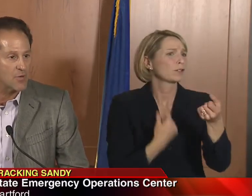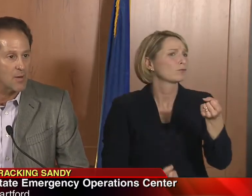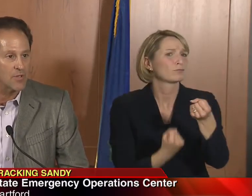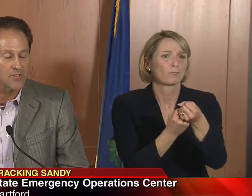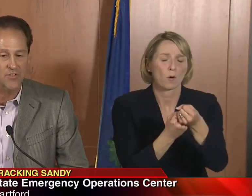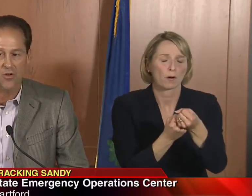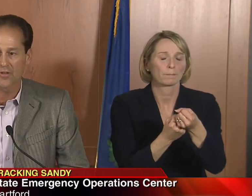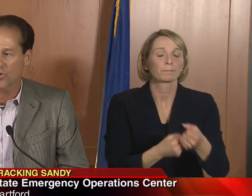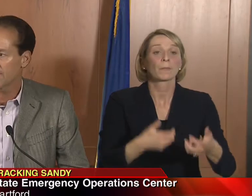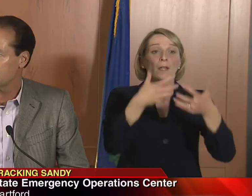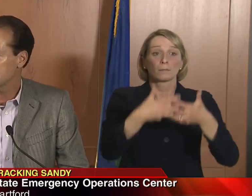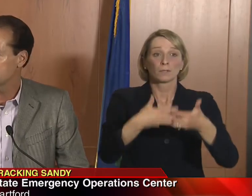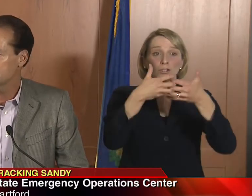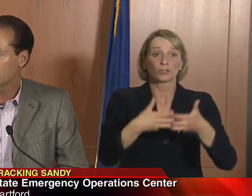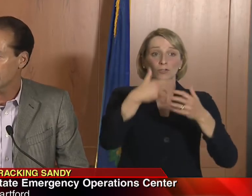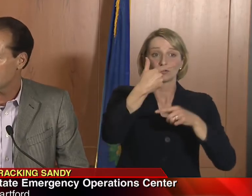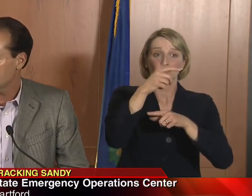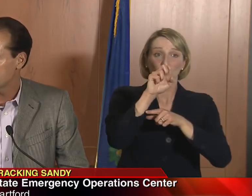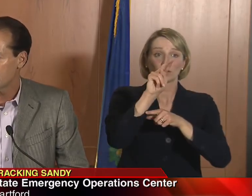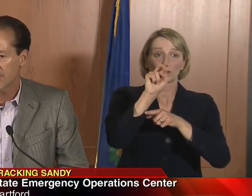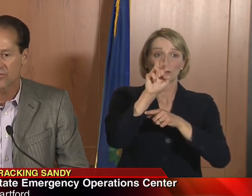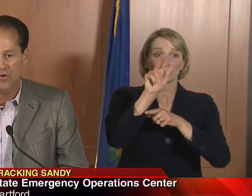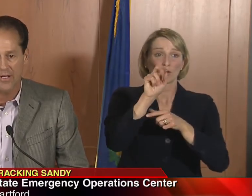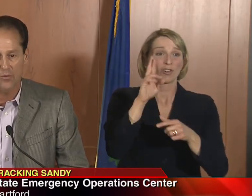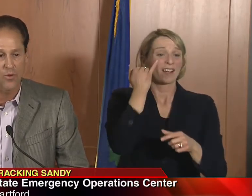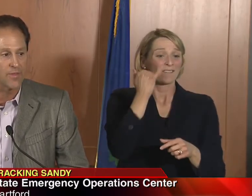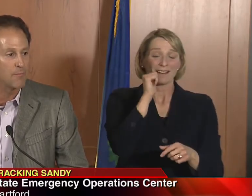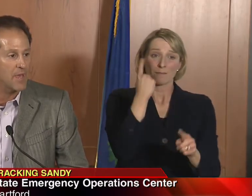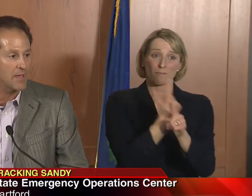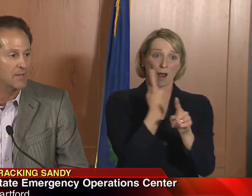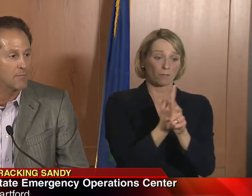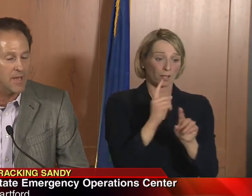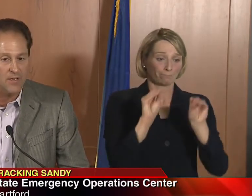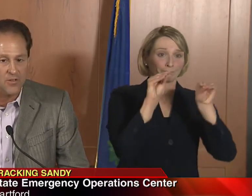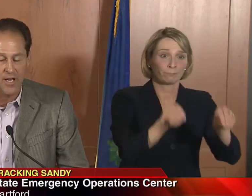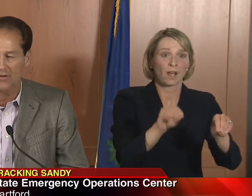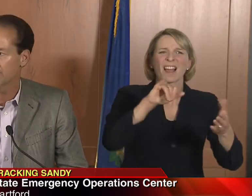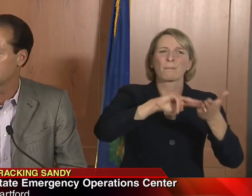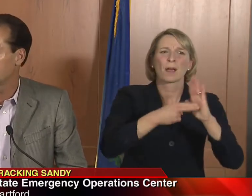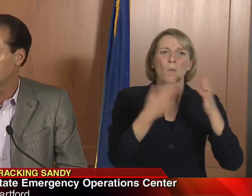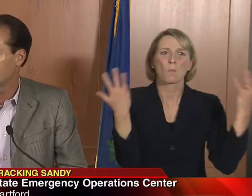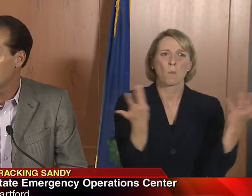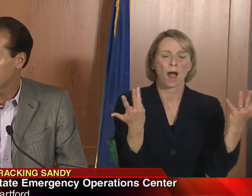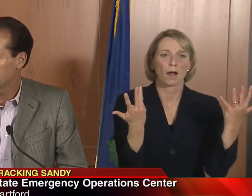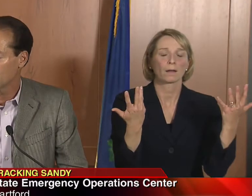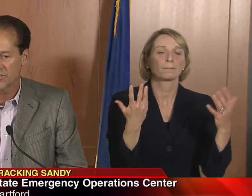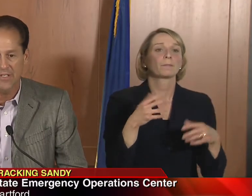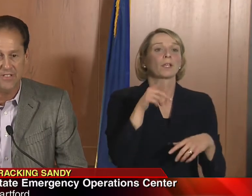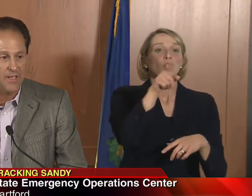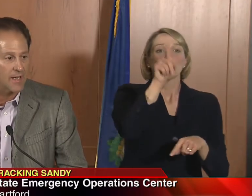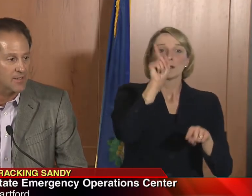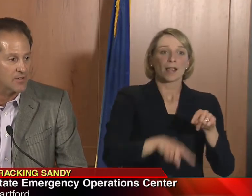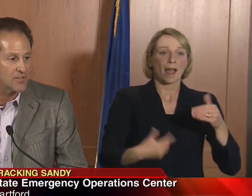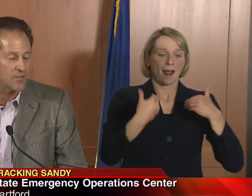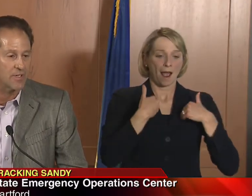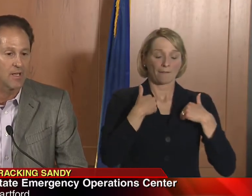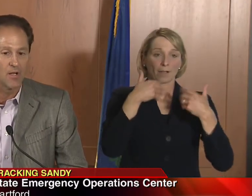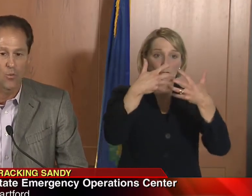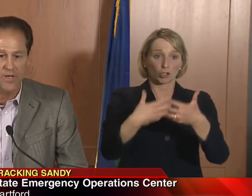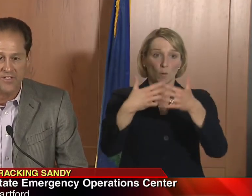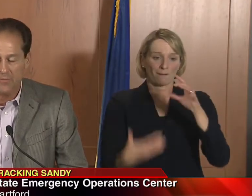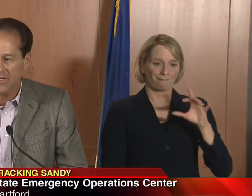it's not properly installed, and what that means is you cannot have a generator running with the main in your house, open, which means it's connected to the